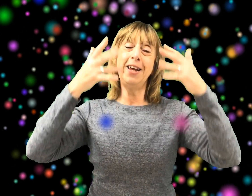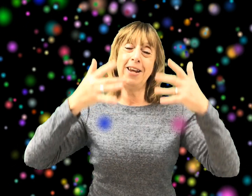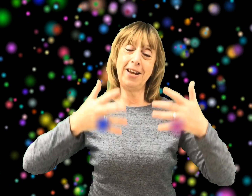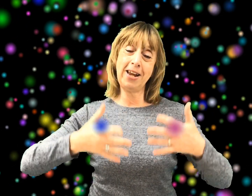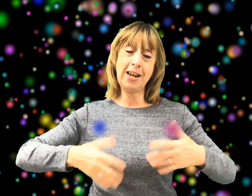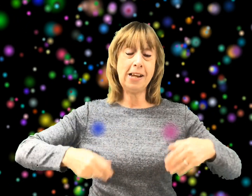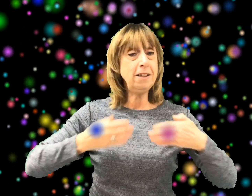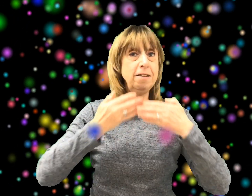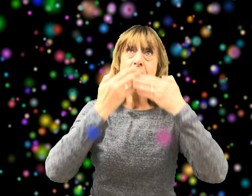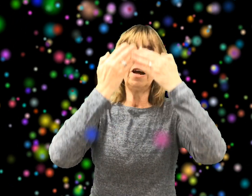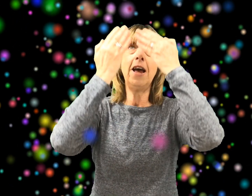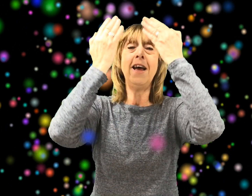rainy